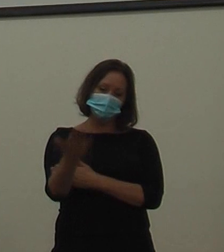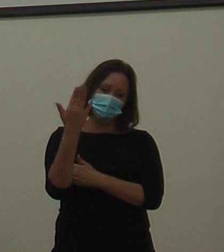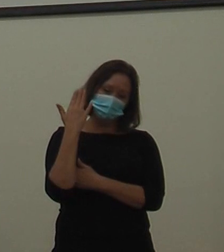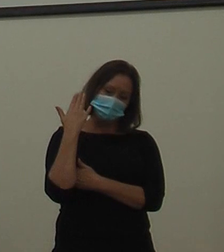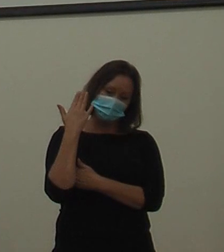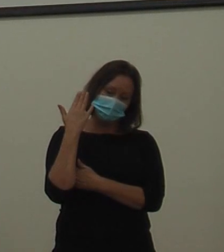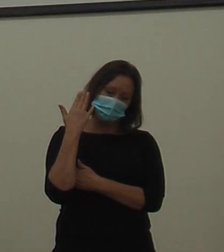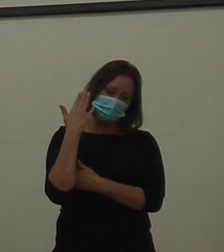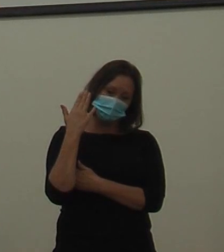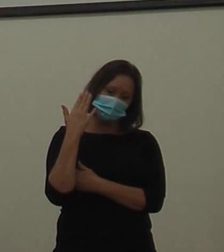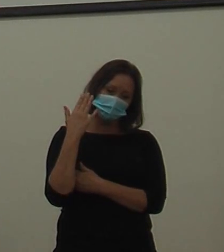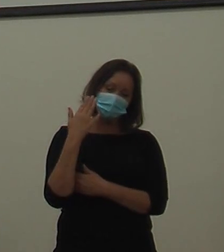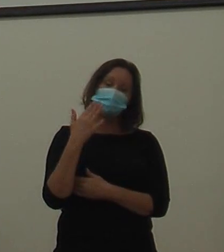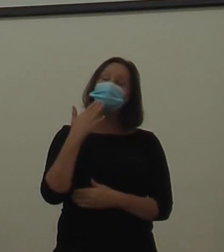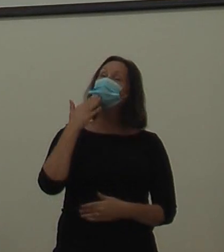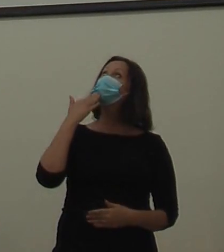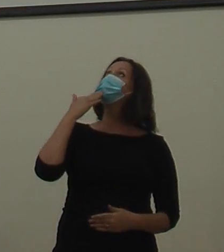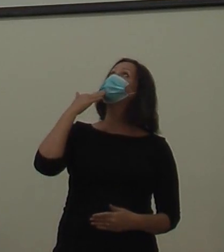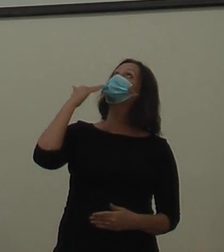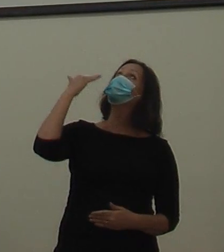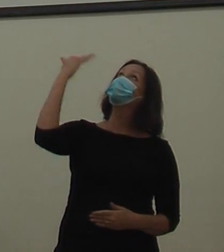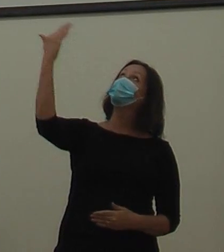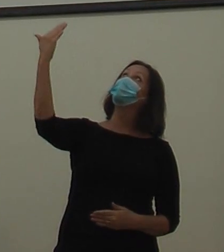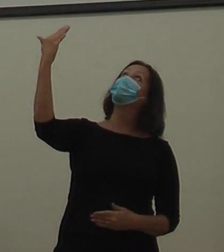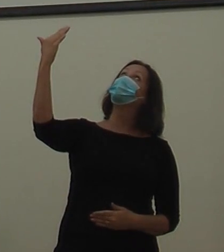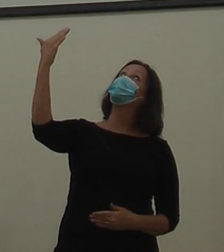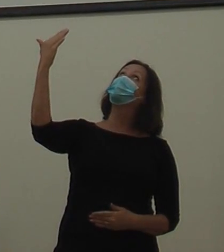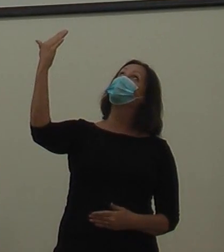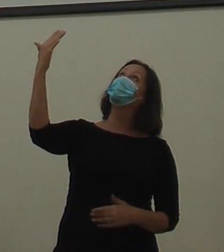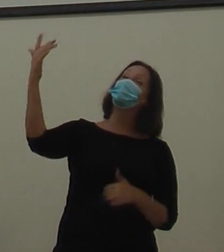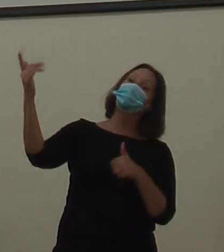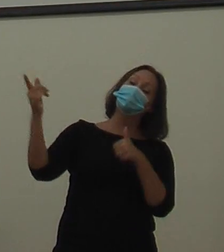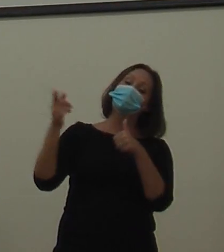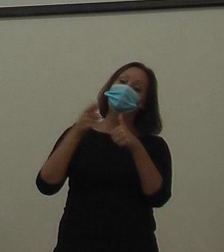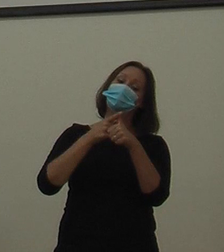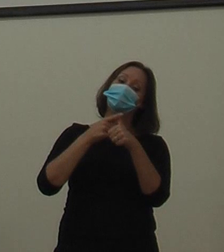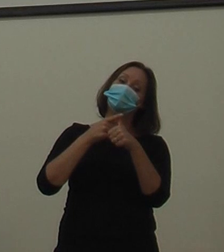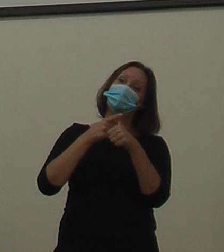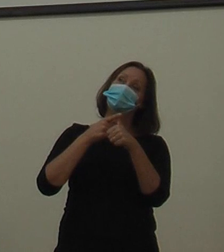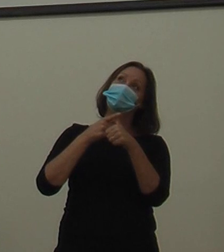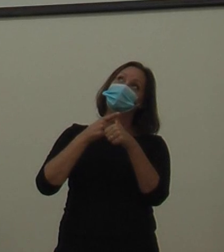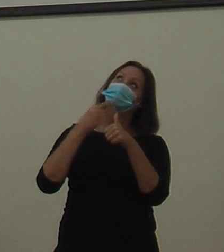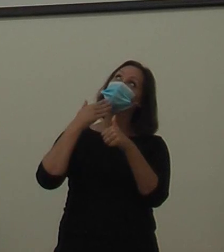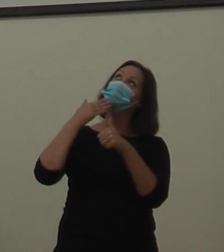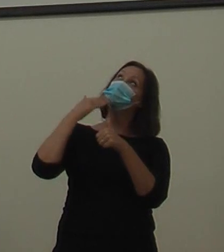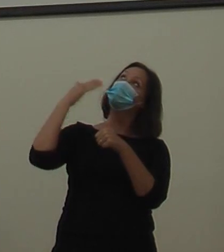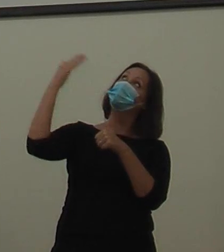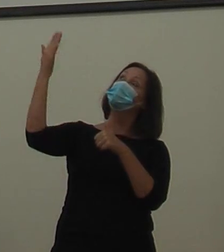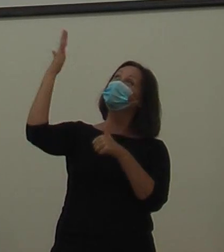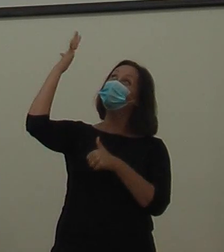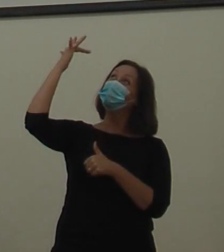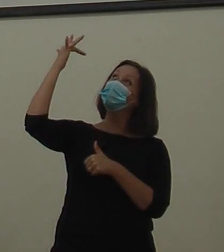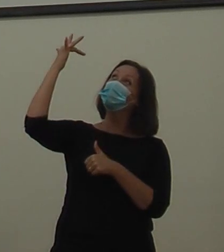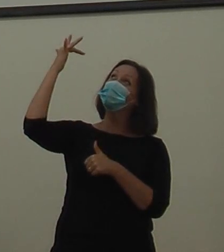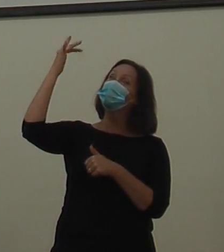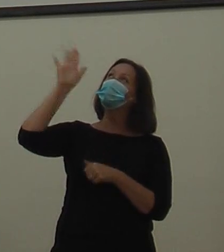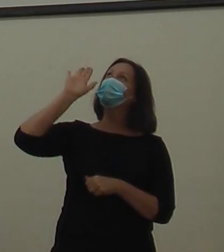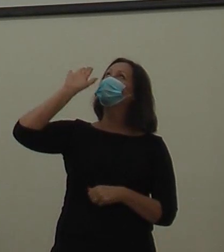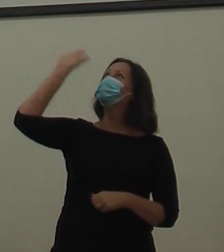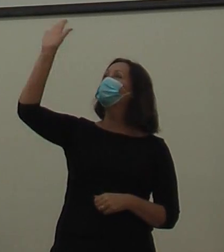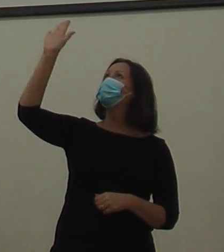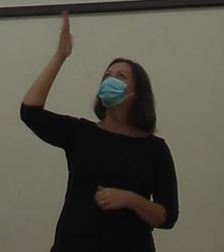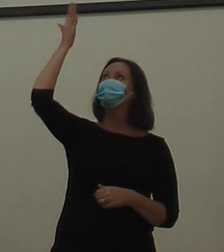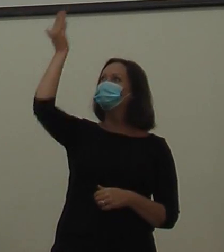We thank you, first of all, Lord, for being the God that you are,